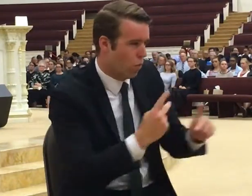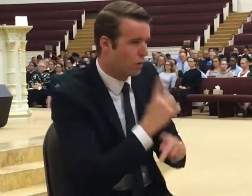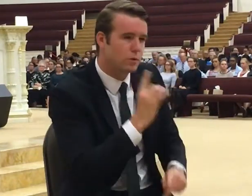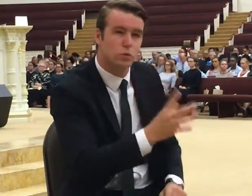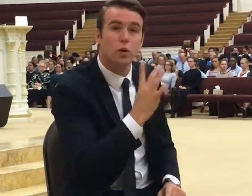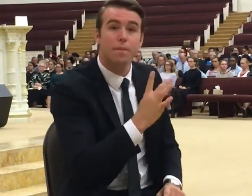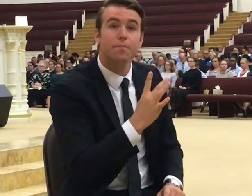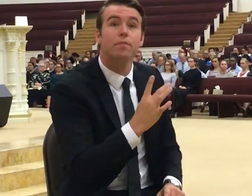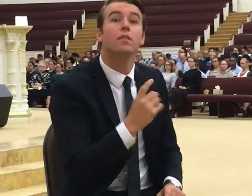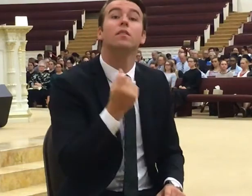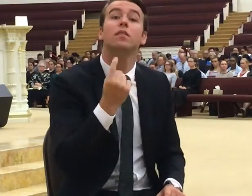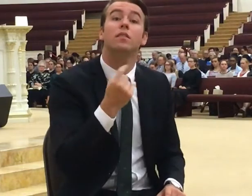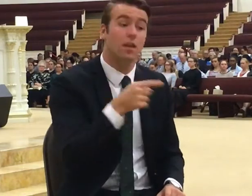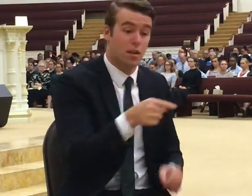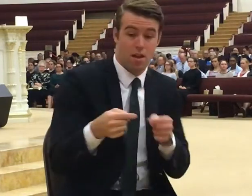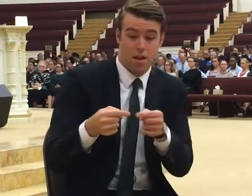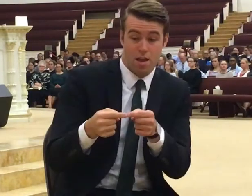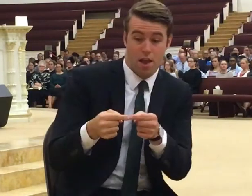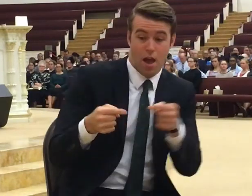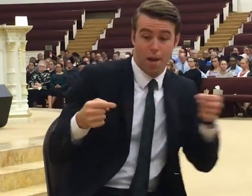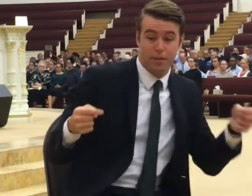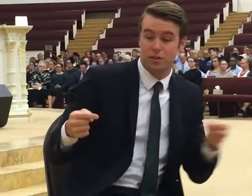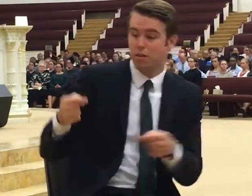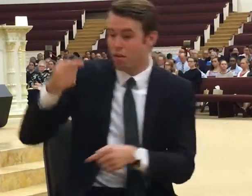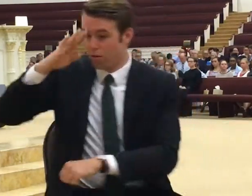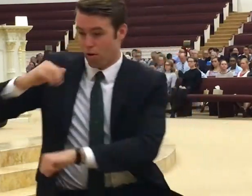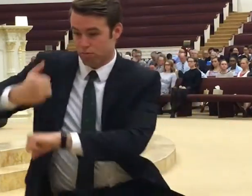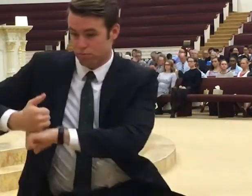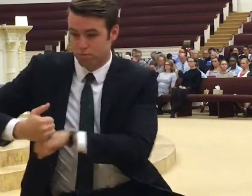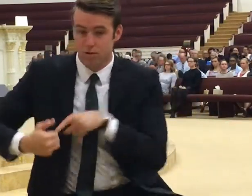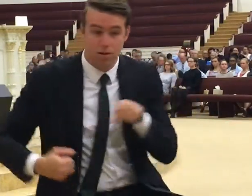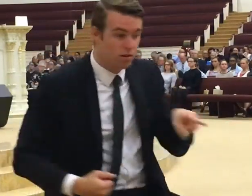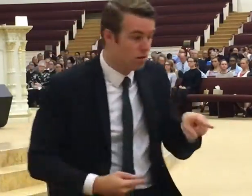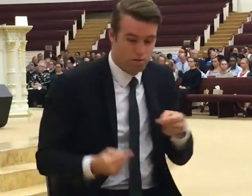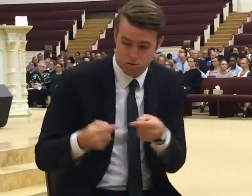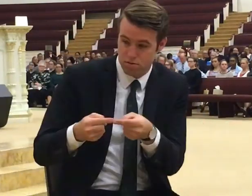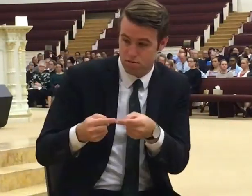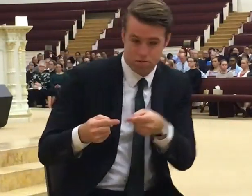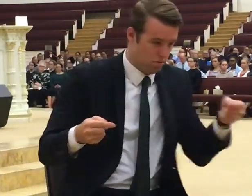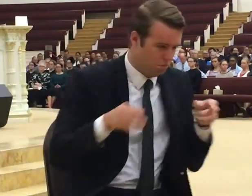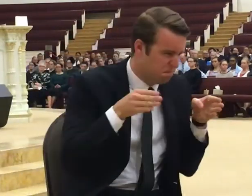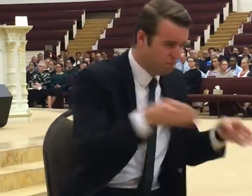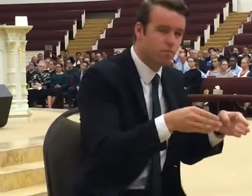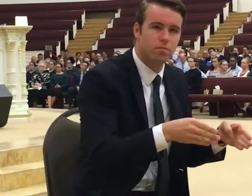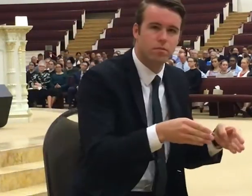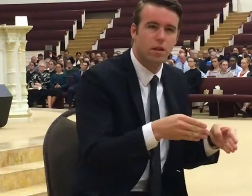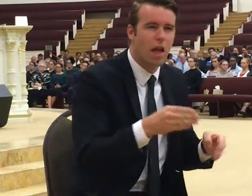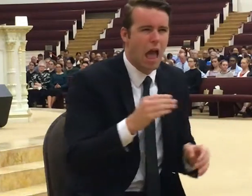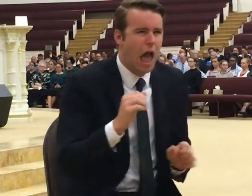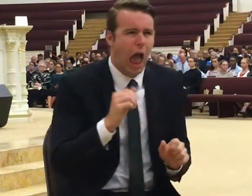as its opposition to what has been established. I don't know if that makes sense to